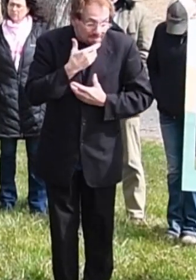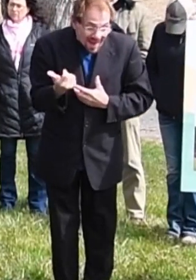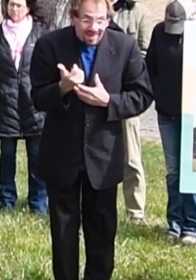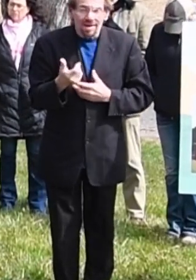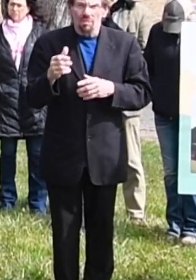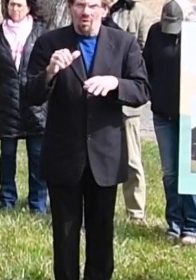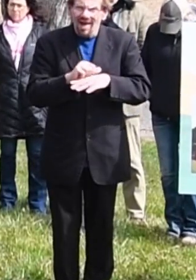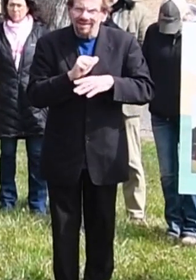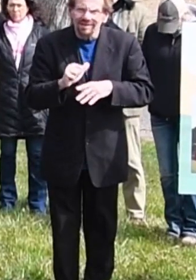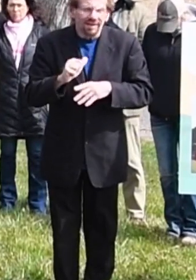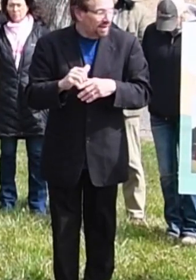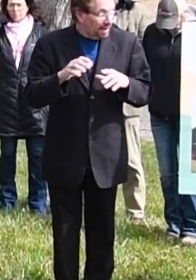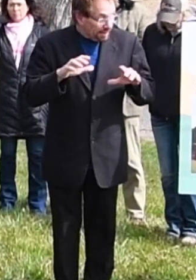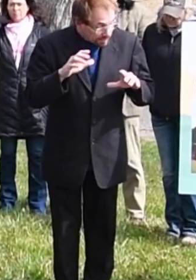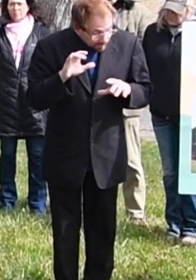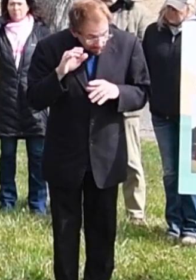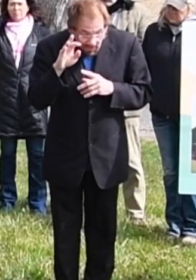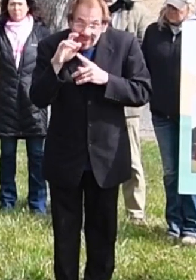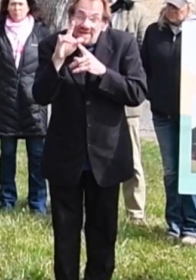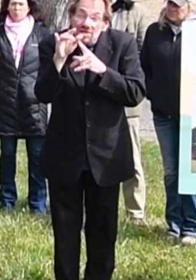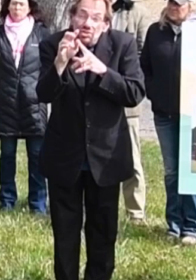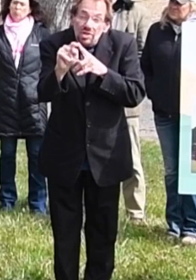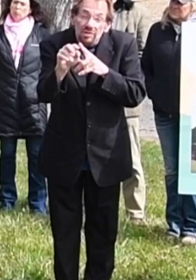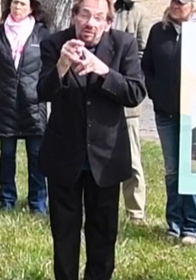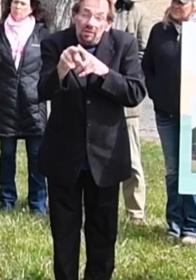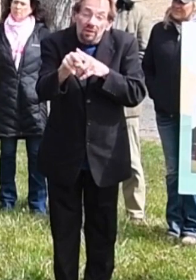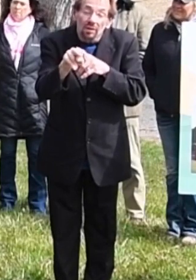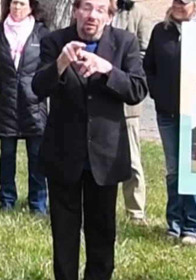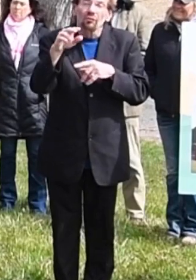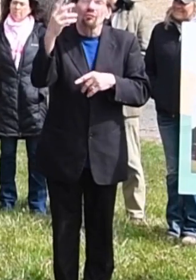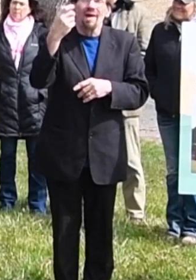Implementation Grants program. These dollars have been a